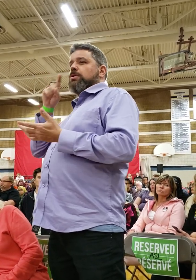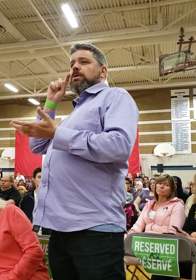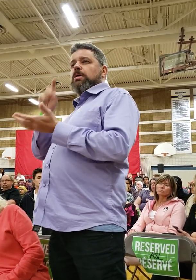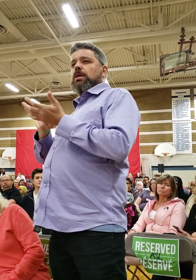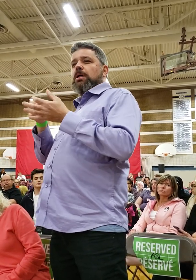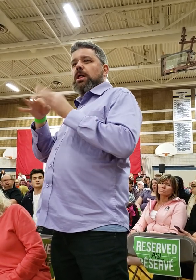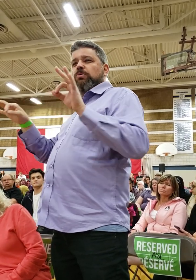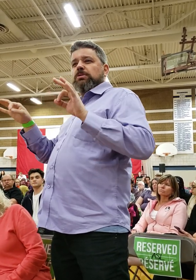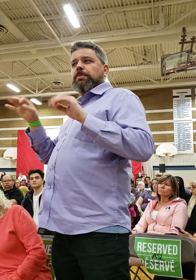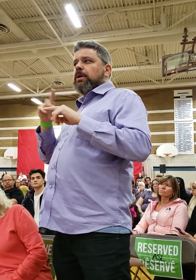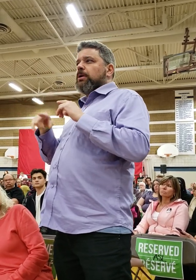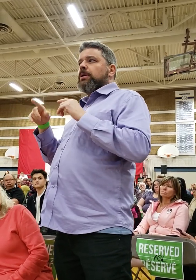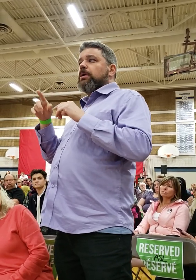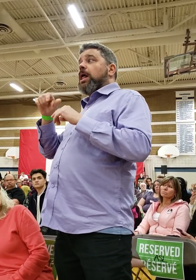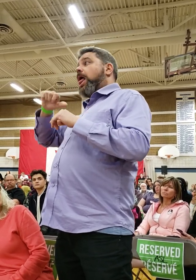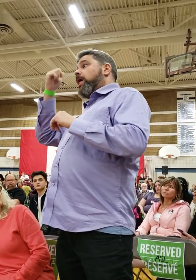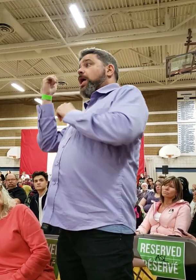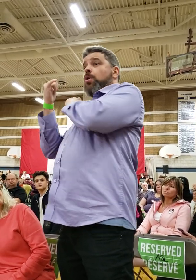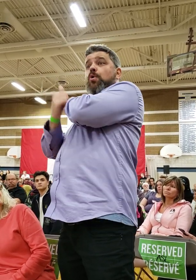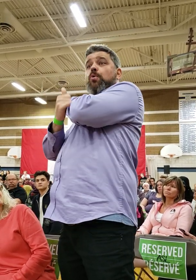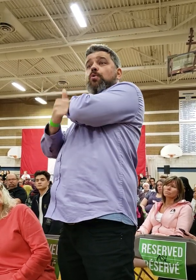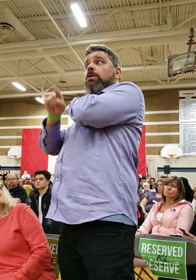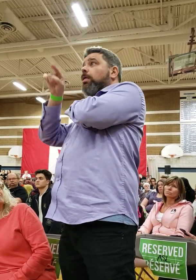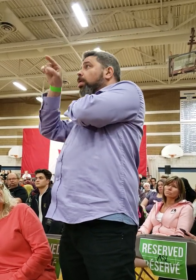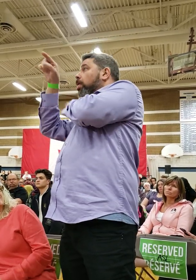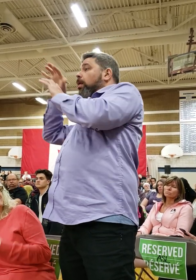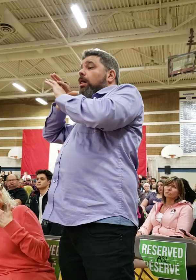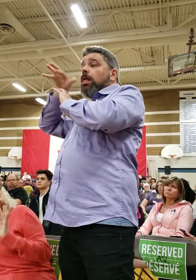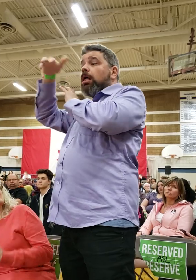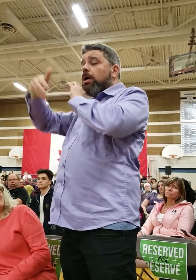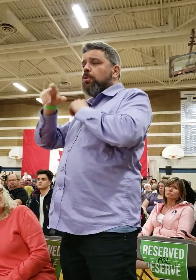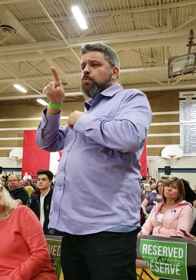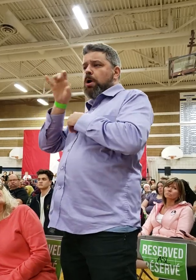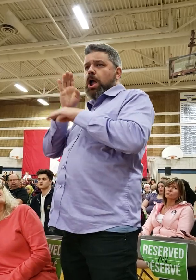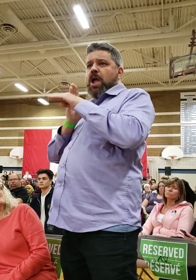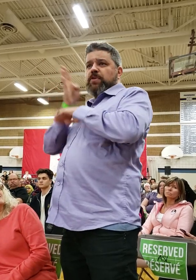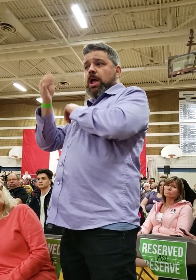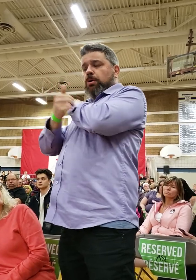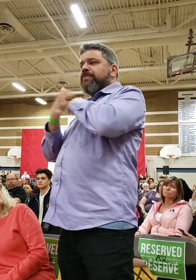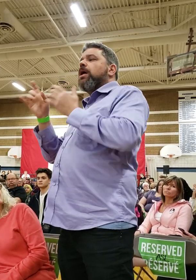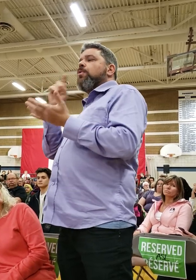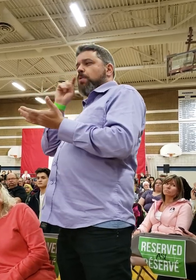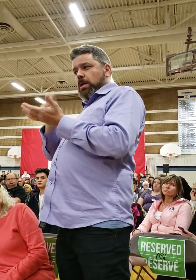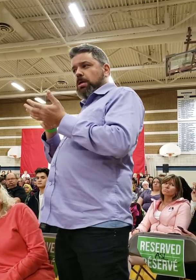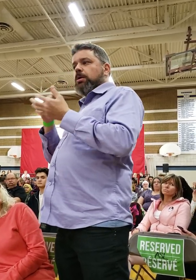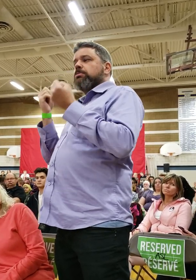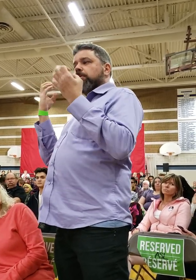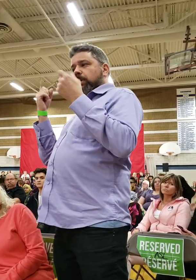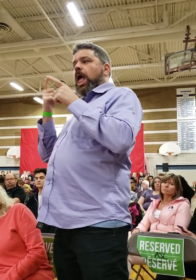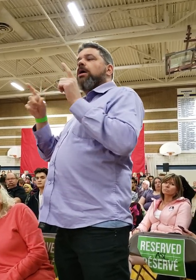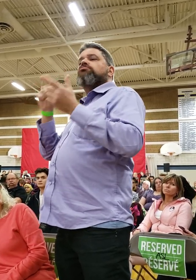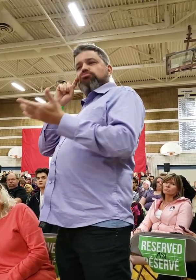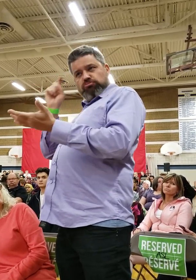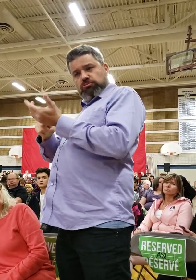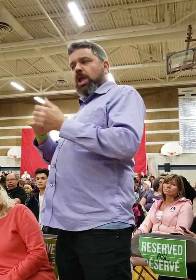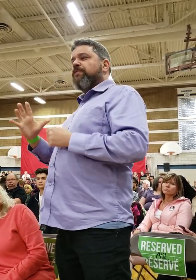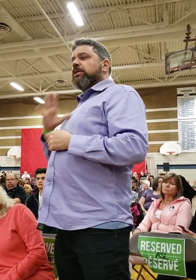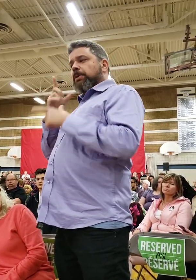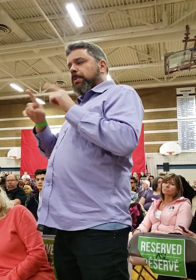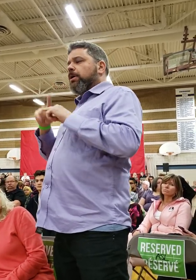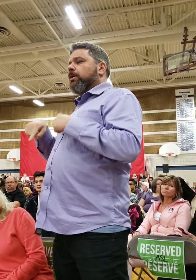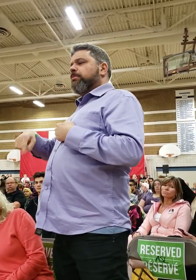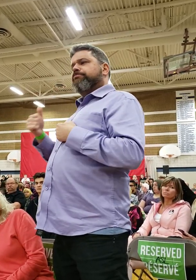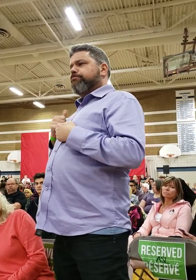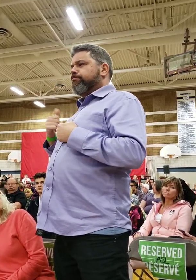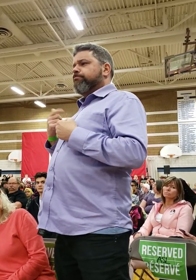been trying for many, many years now to convince the Canadian government to recognize American Sign Language and Langue des Signes Québécois,